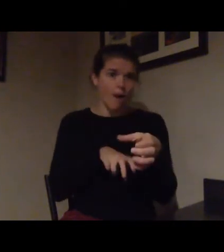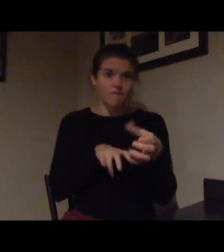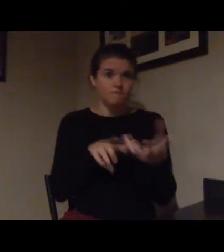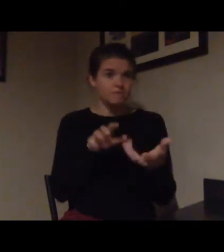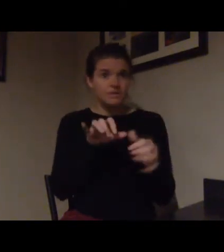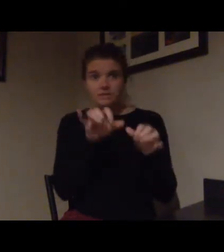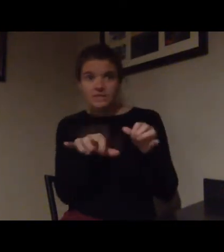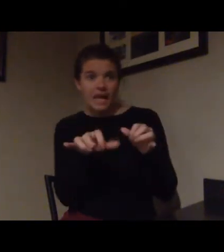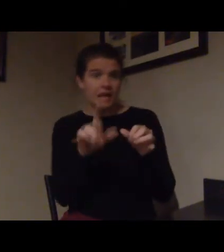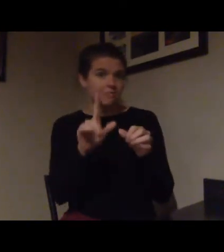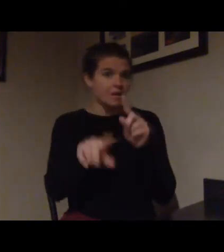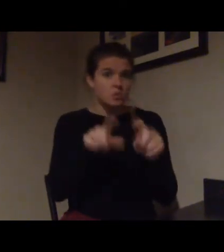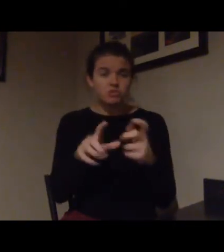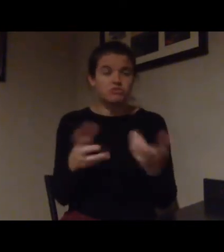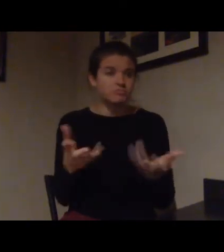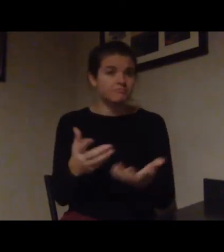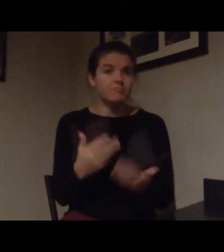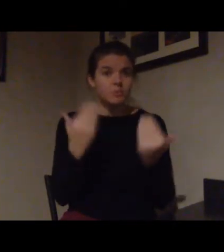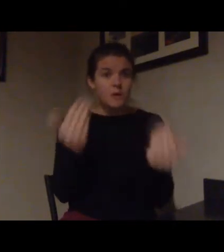Go ahead.